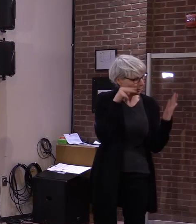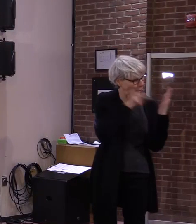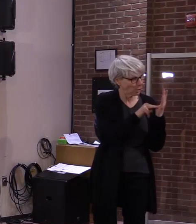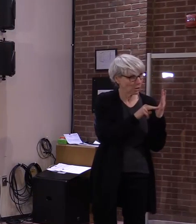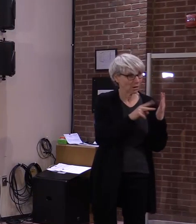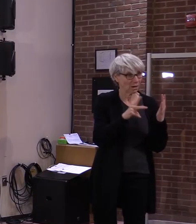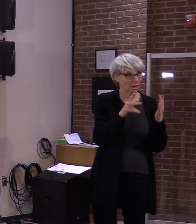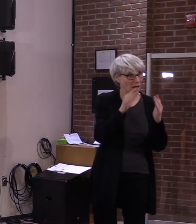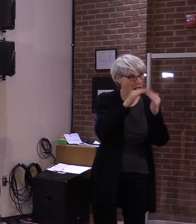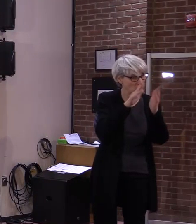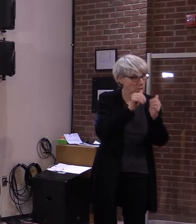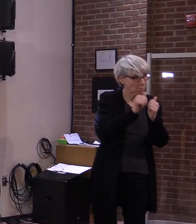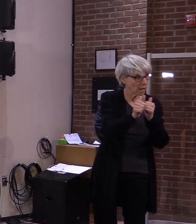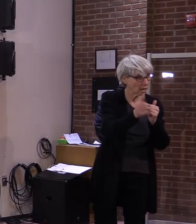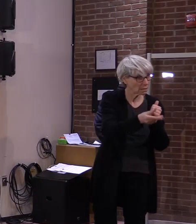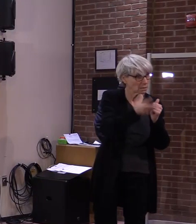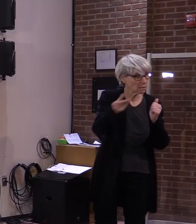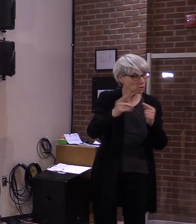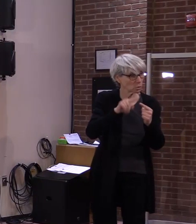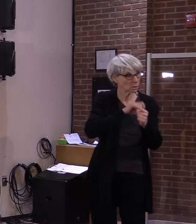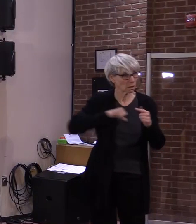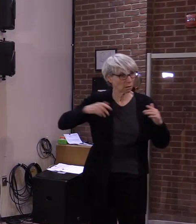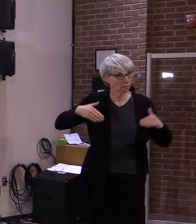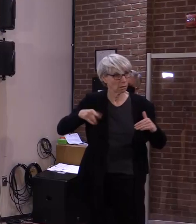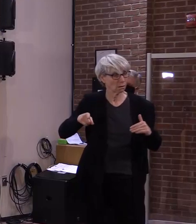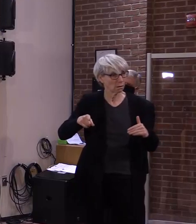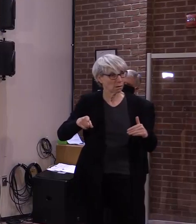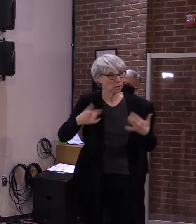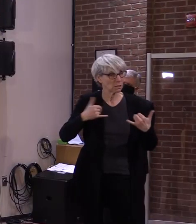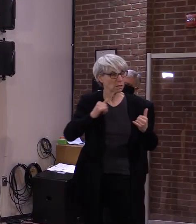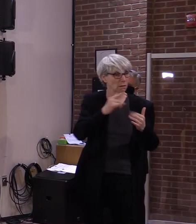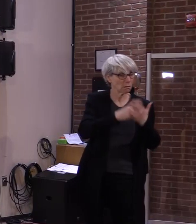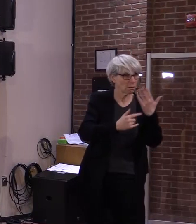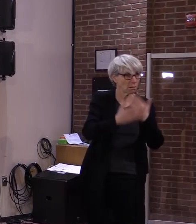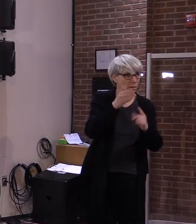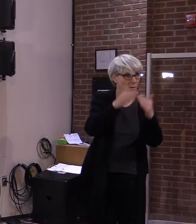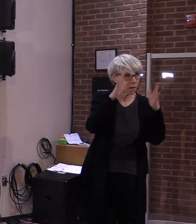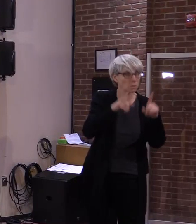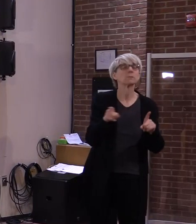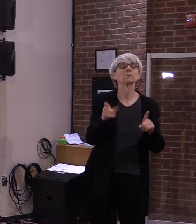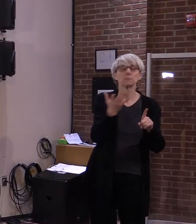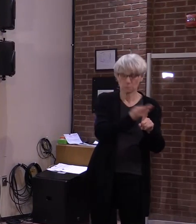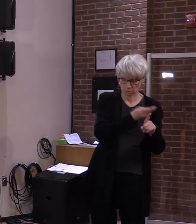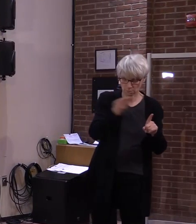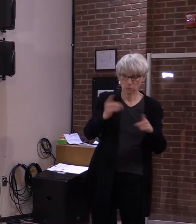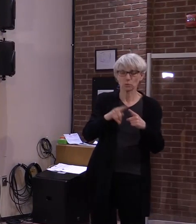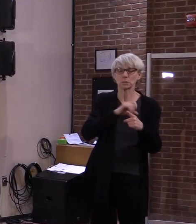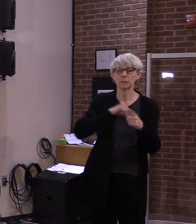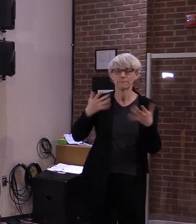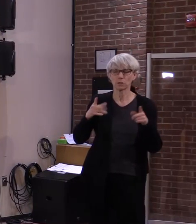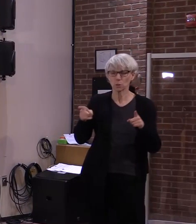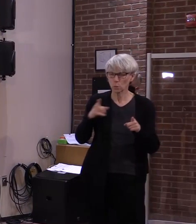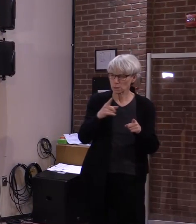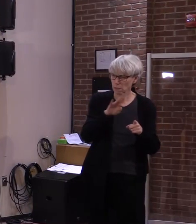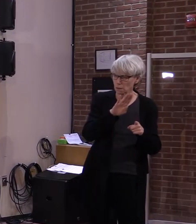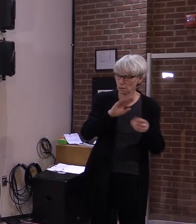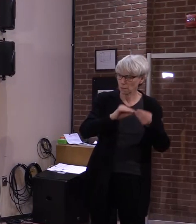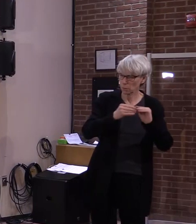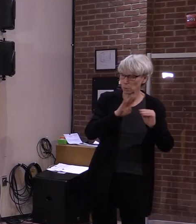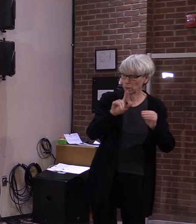passed out of the House? Is it in the Senate at this point? Or is it, it is in the Senate currently. And what was the bill number?